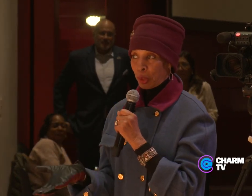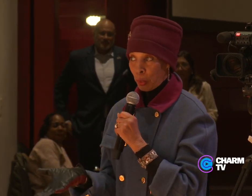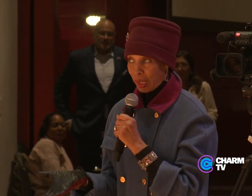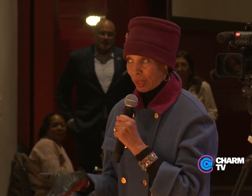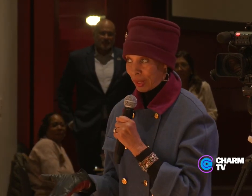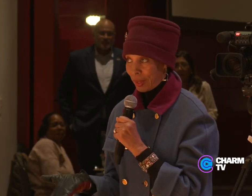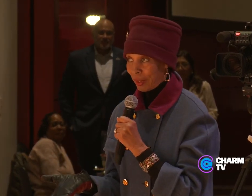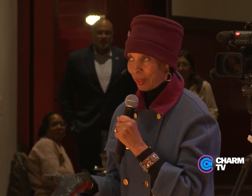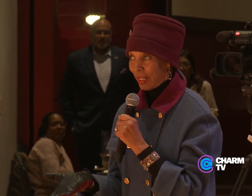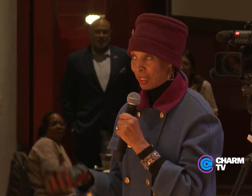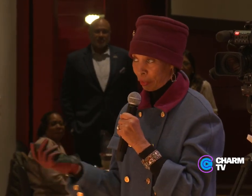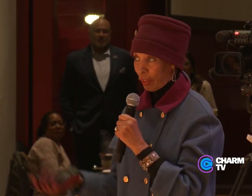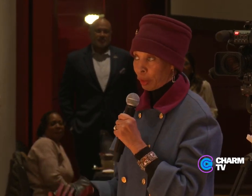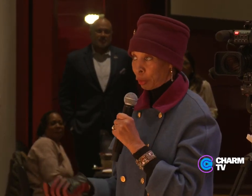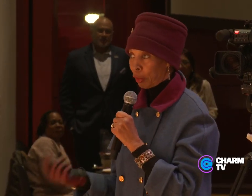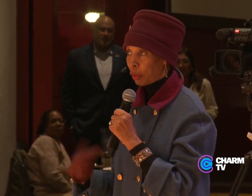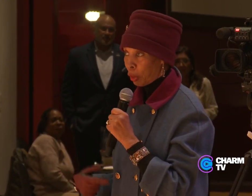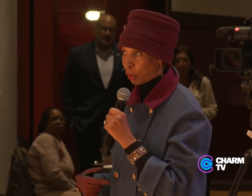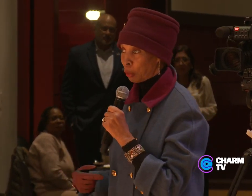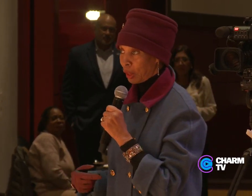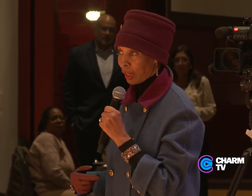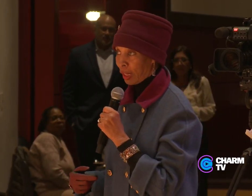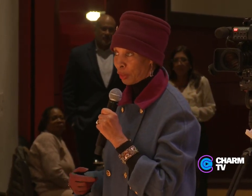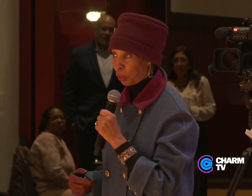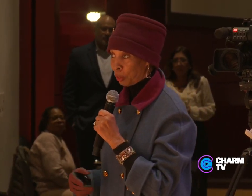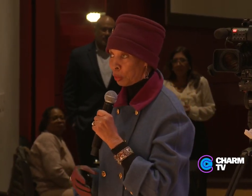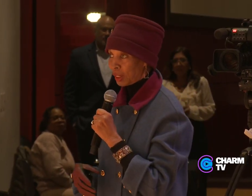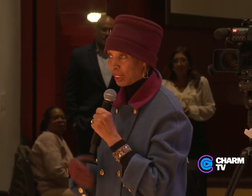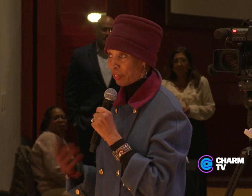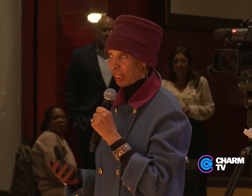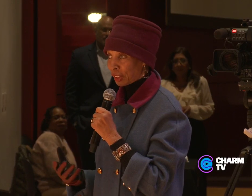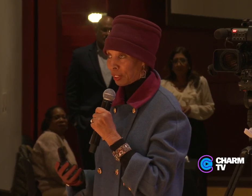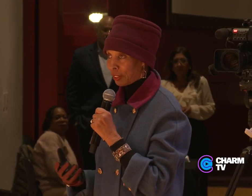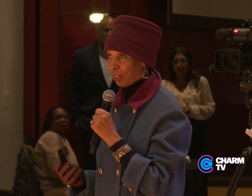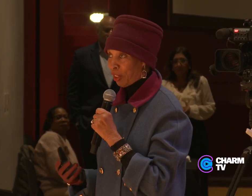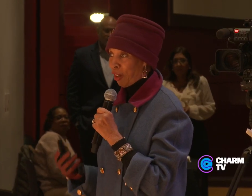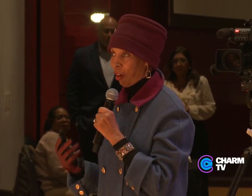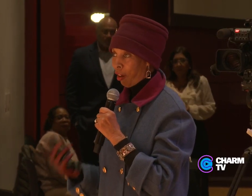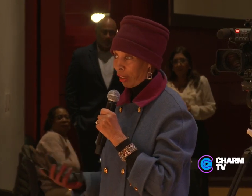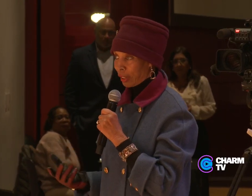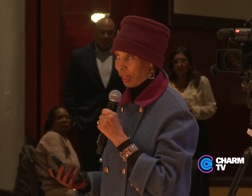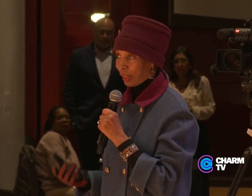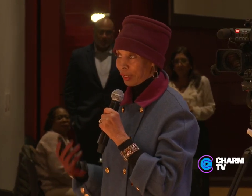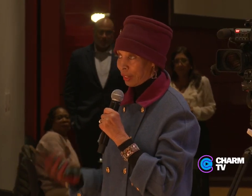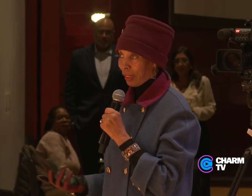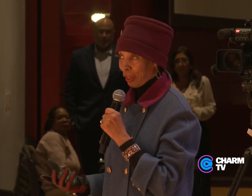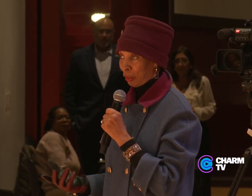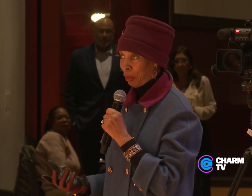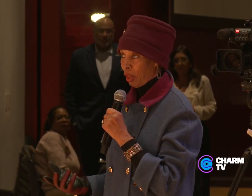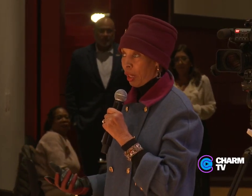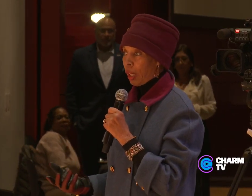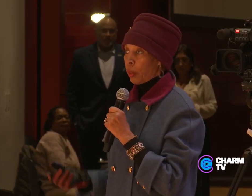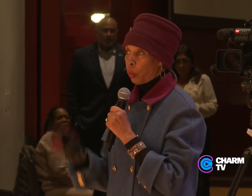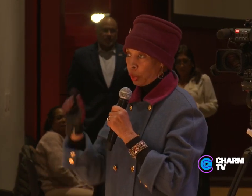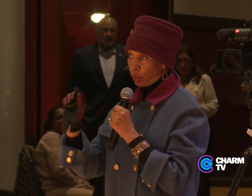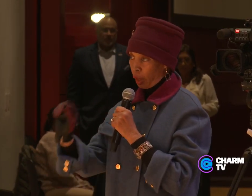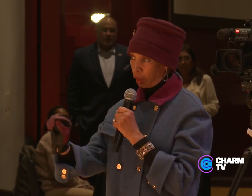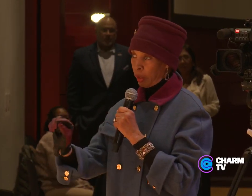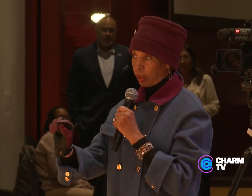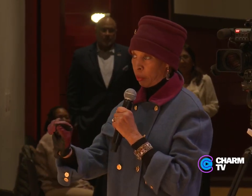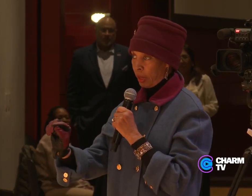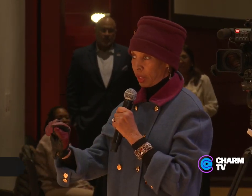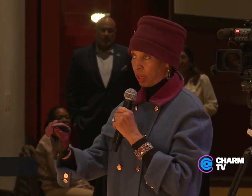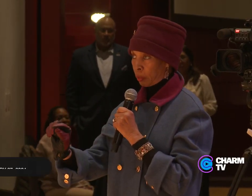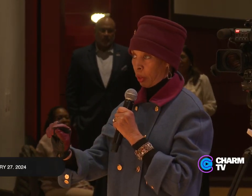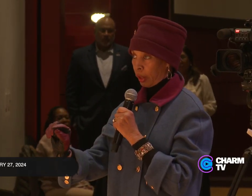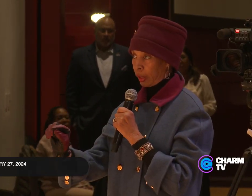Mine's is a request. As the founder of the Baltimore Design School, which is fashion, architect, and design, when you talk